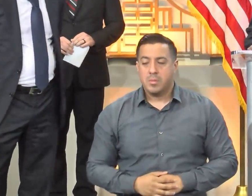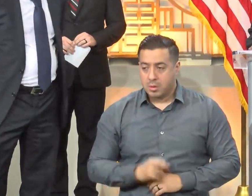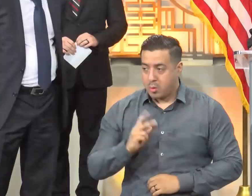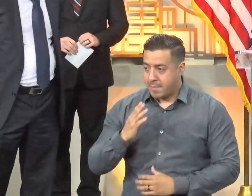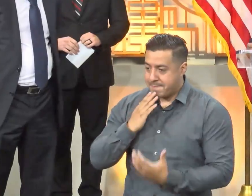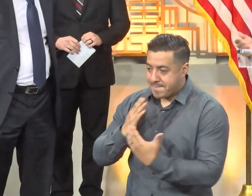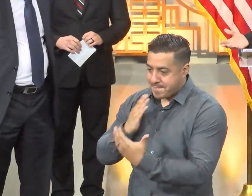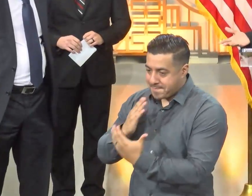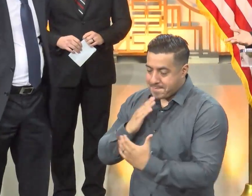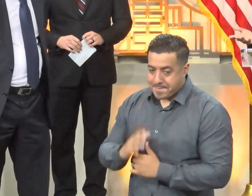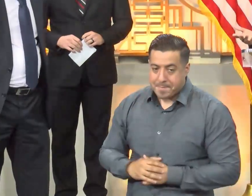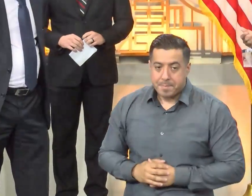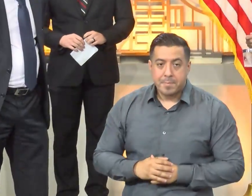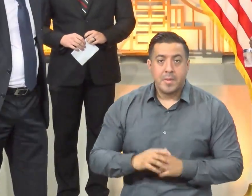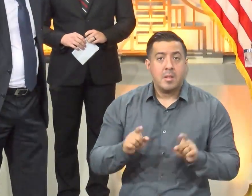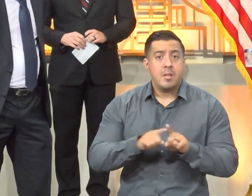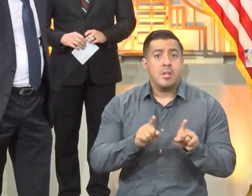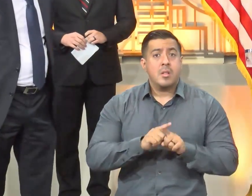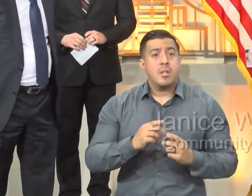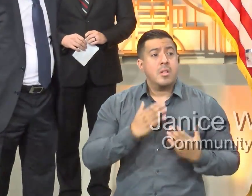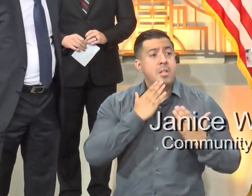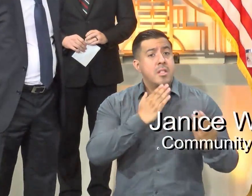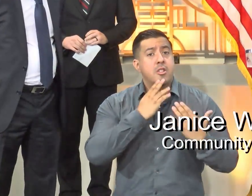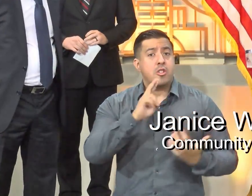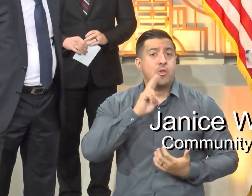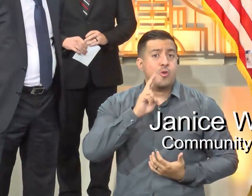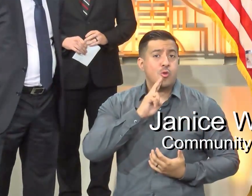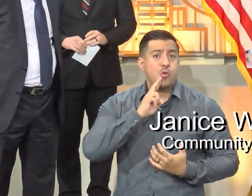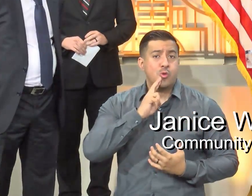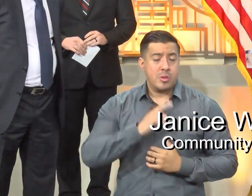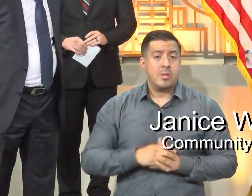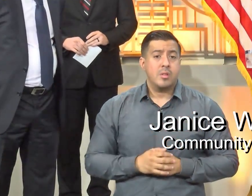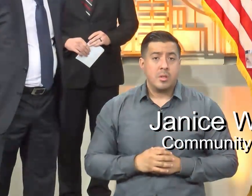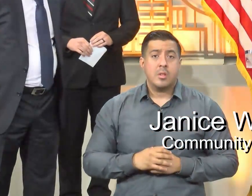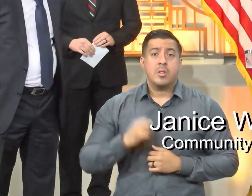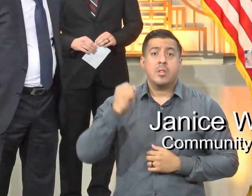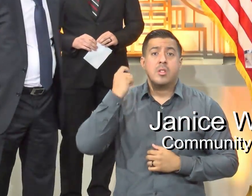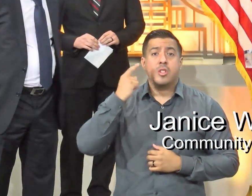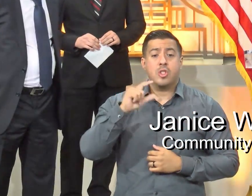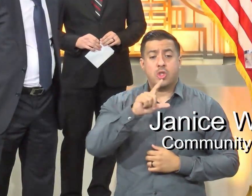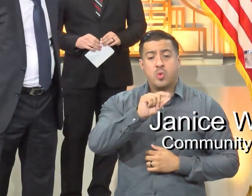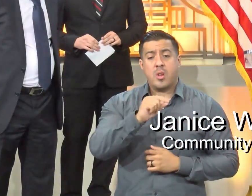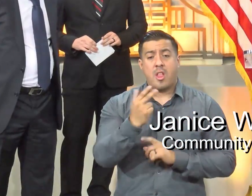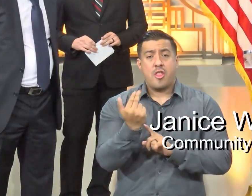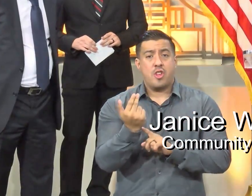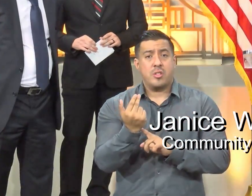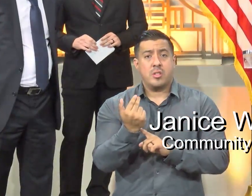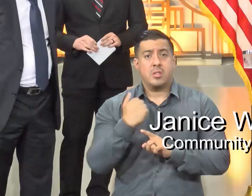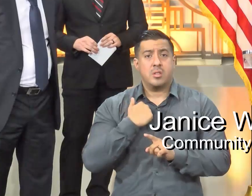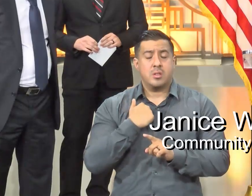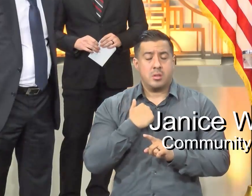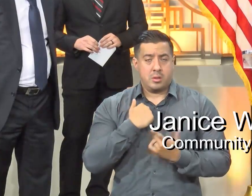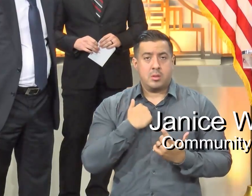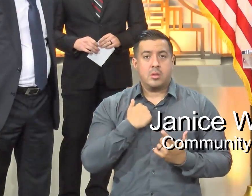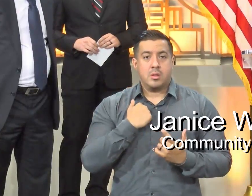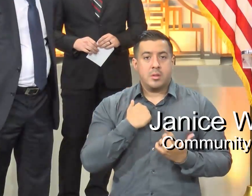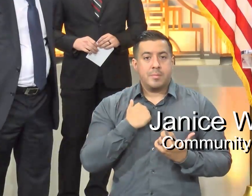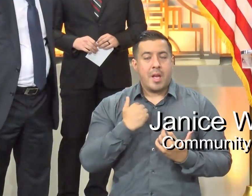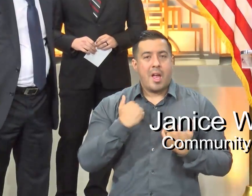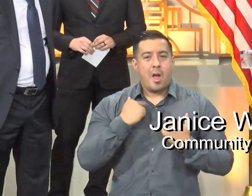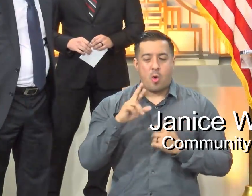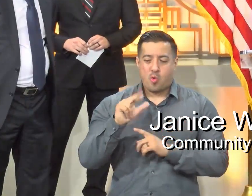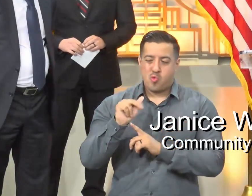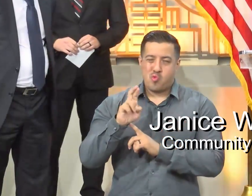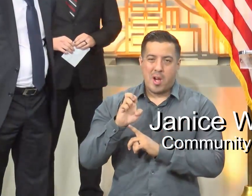Mayor, and thank you, Houston, first of all. So in 2013, I suffered a rare blood